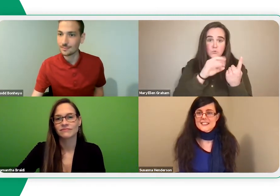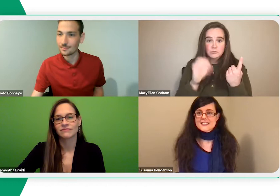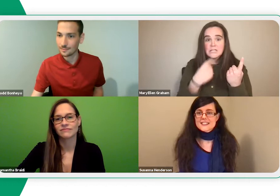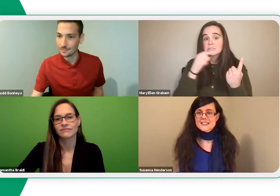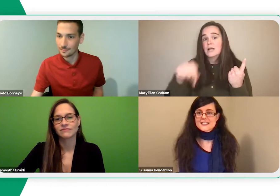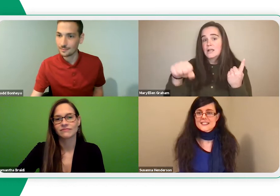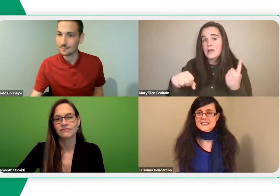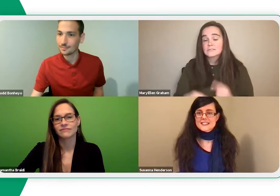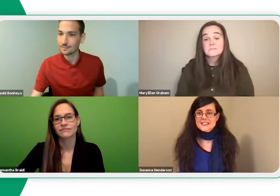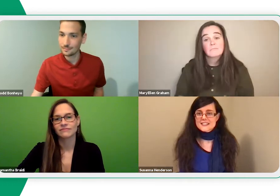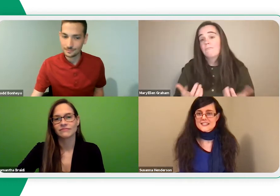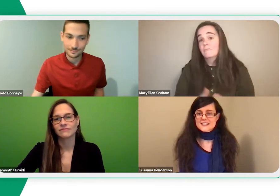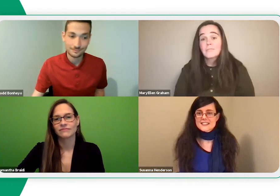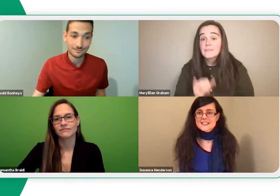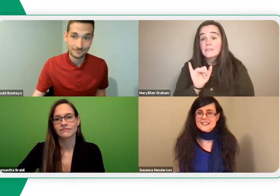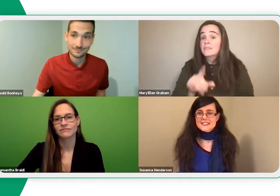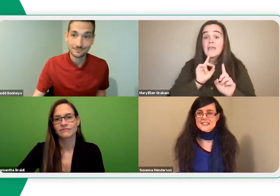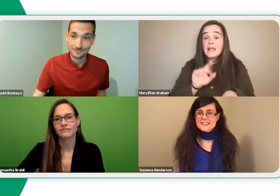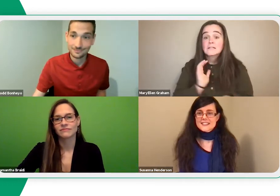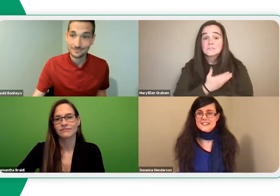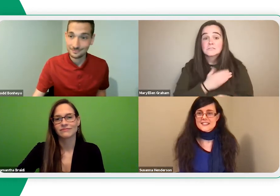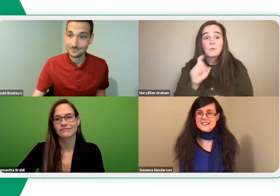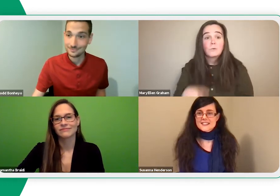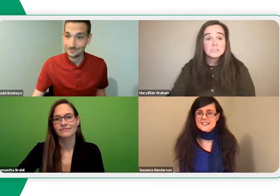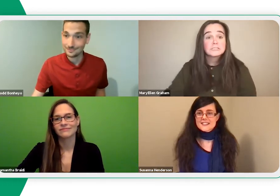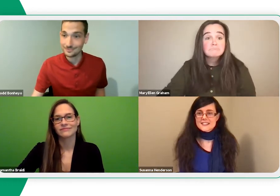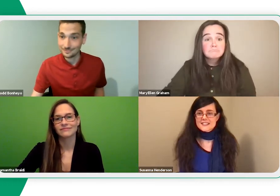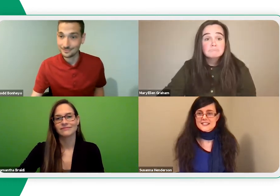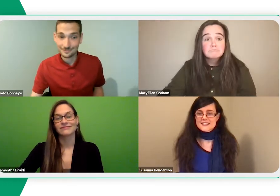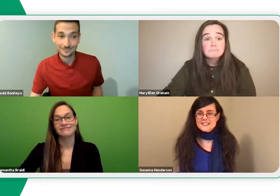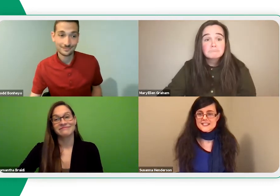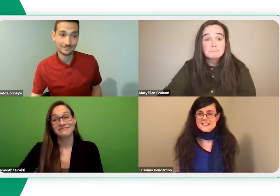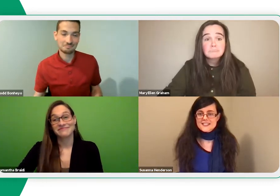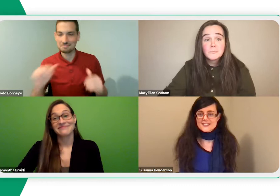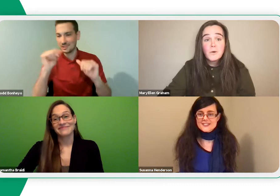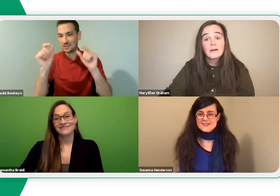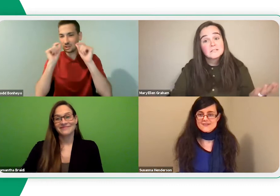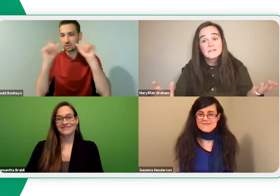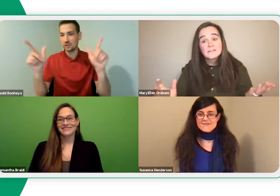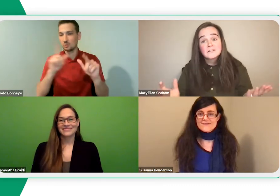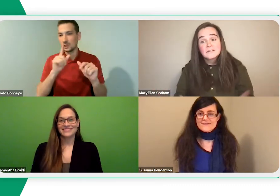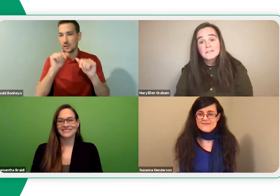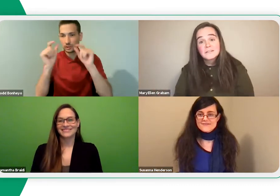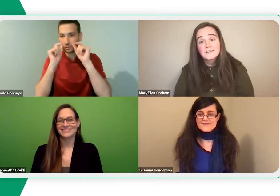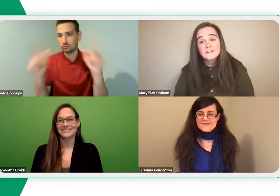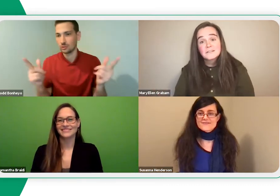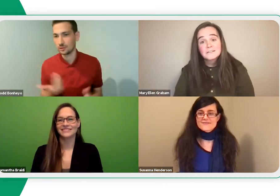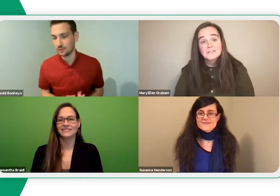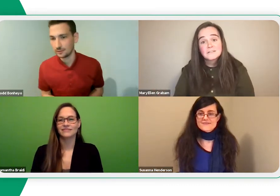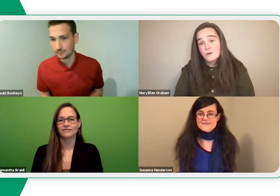80% said no. One person, which counted as 2%, said yes. That pretty much sums it up for our